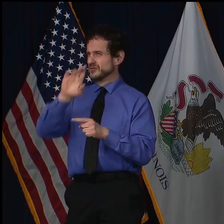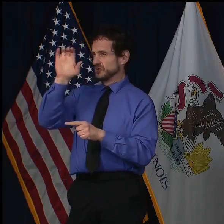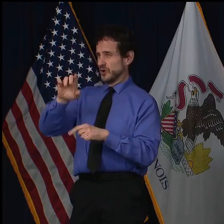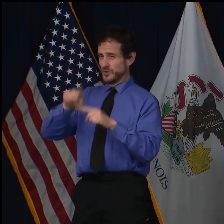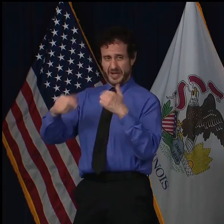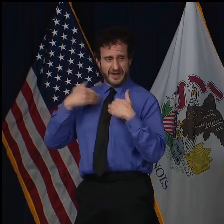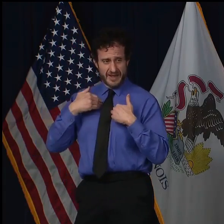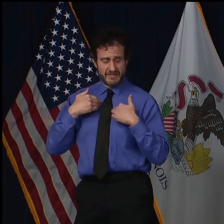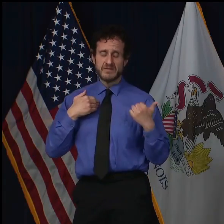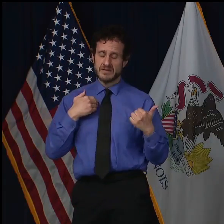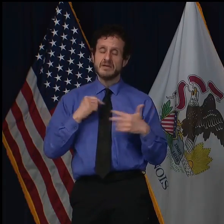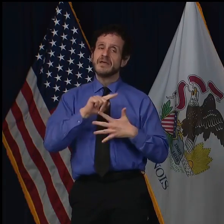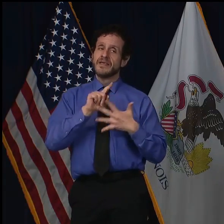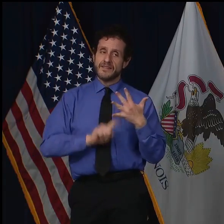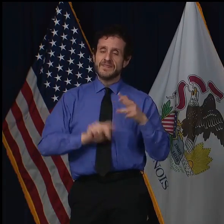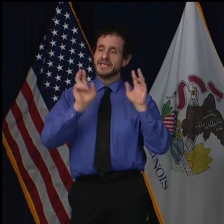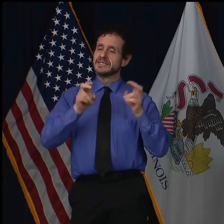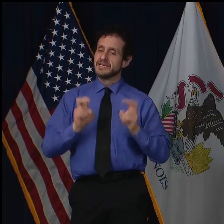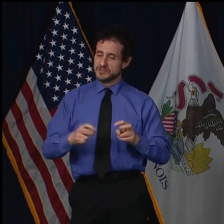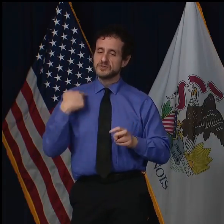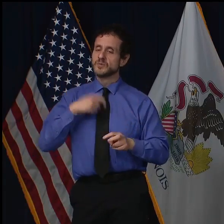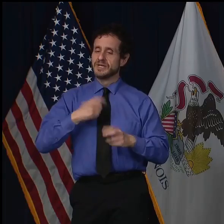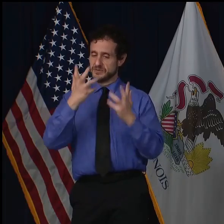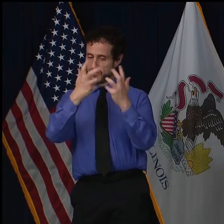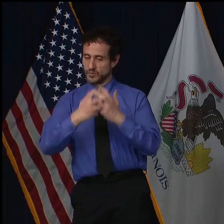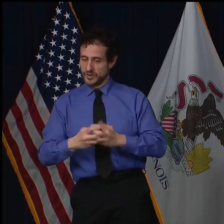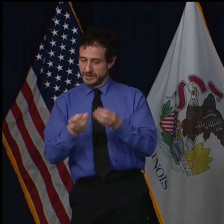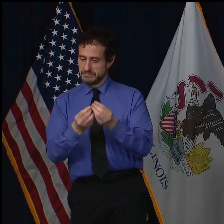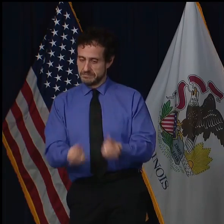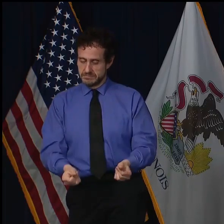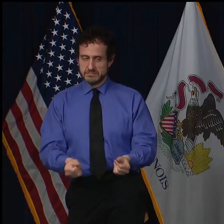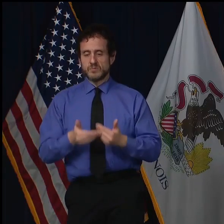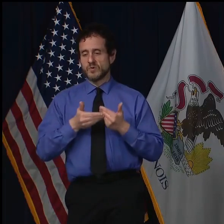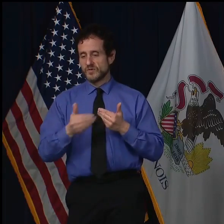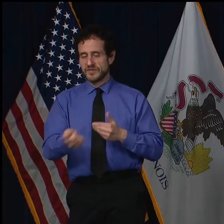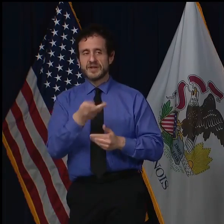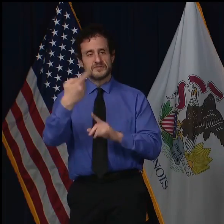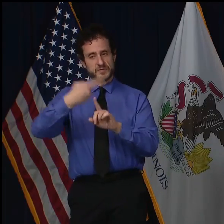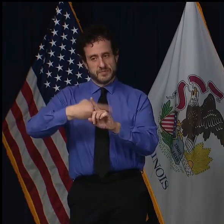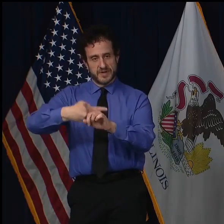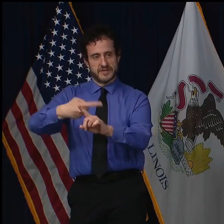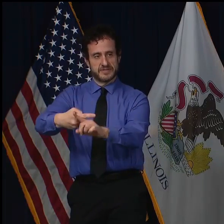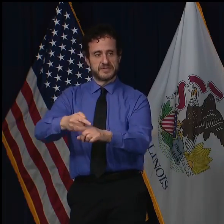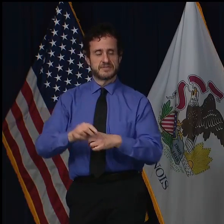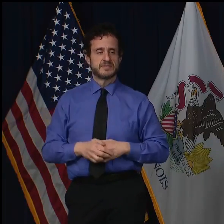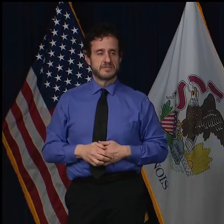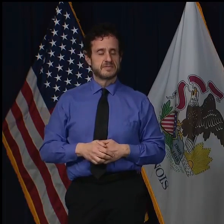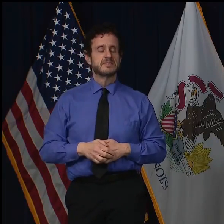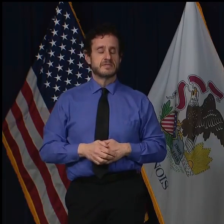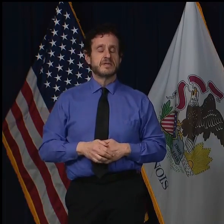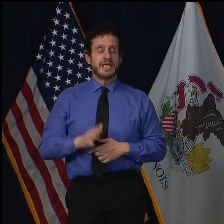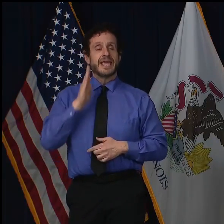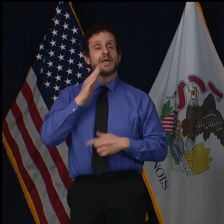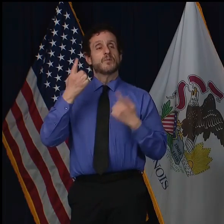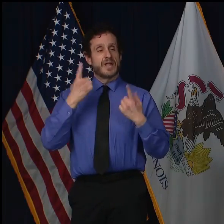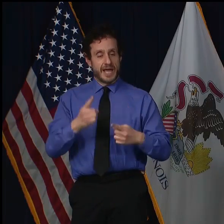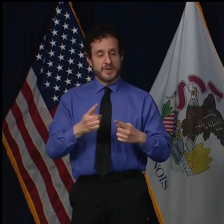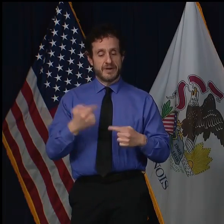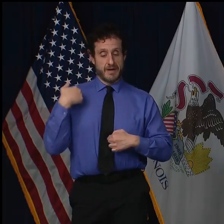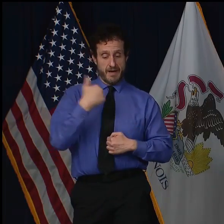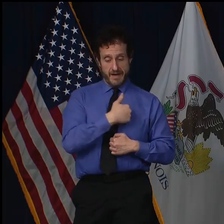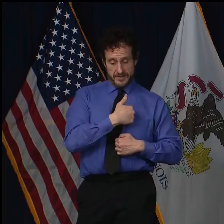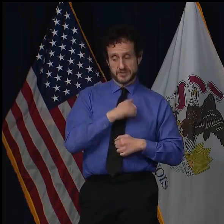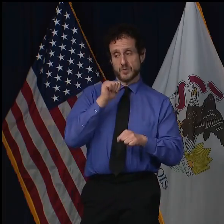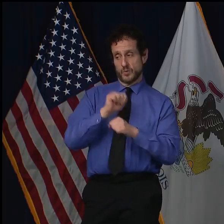these are certainly issues that need to be worked out over the next few months, and it will be done together with